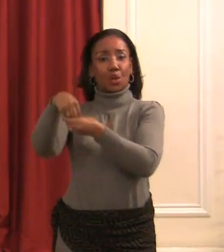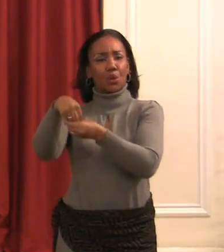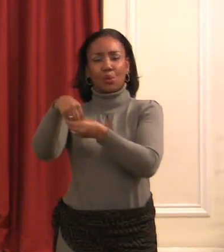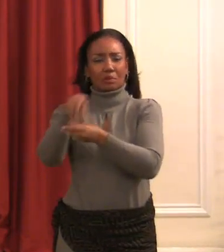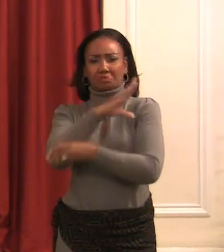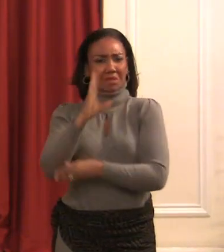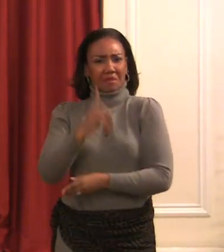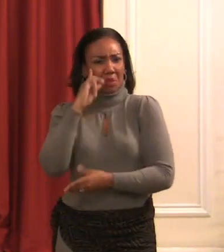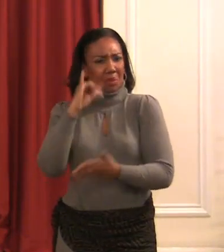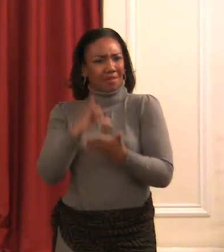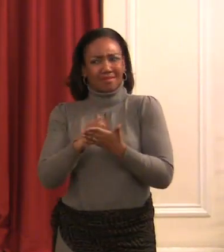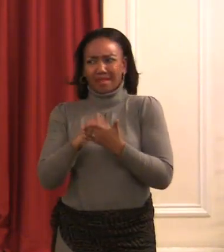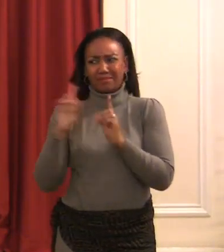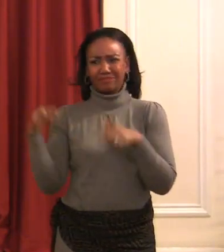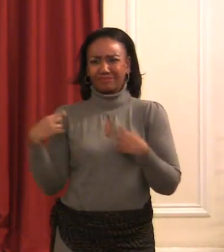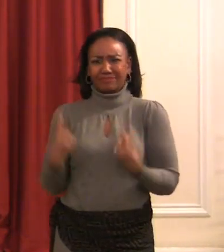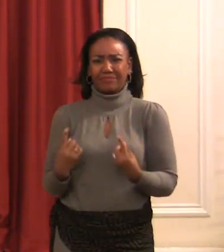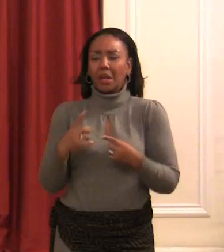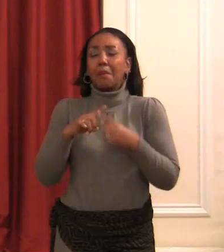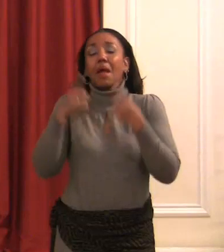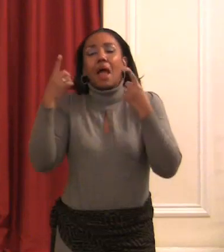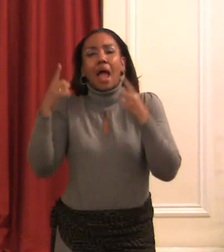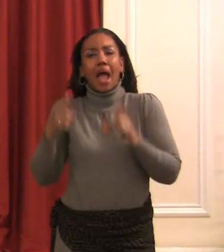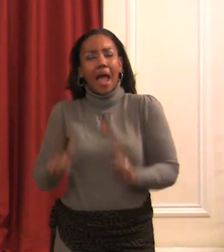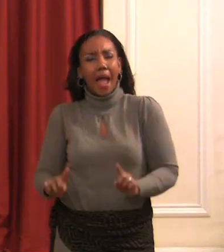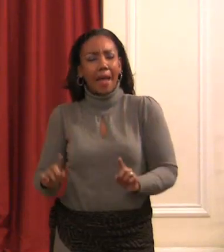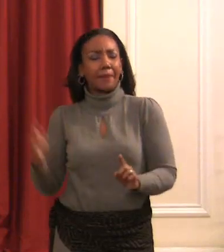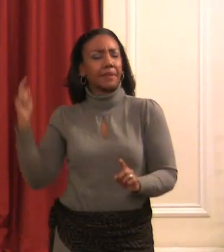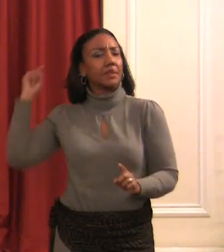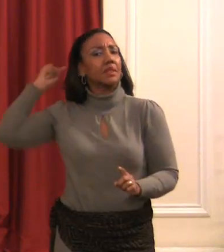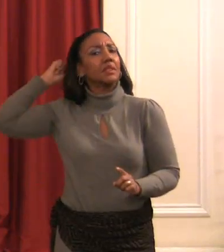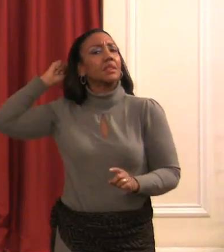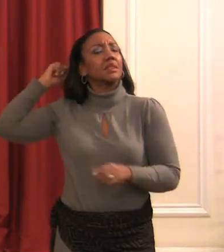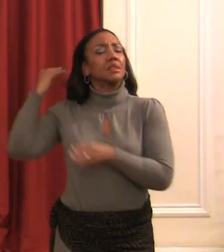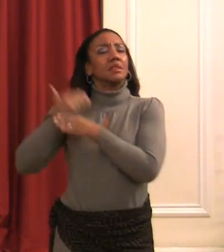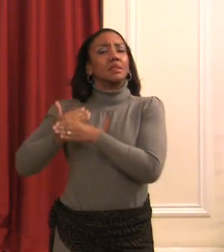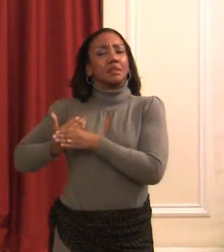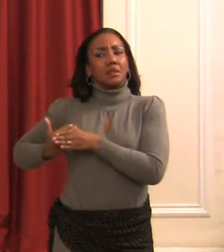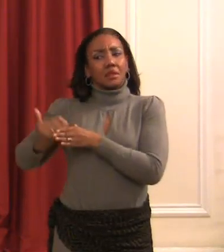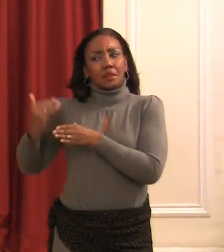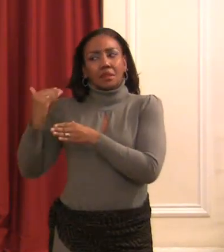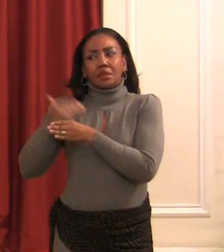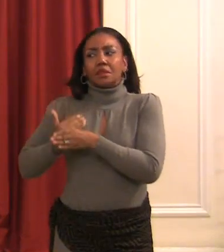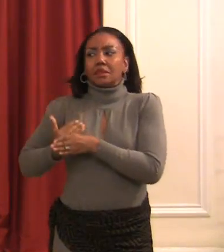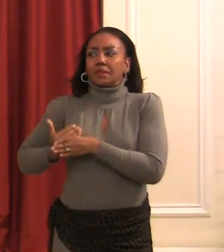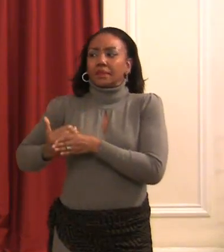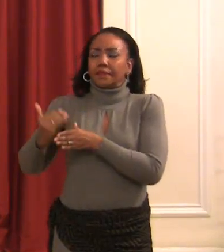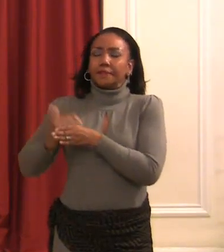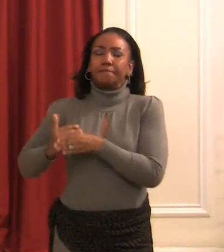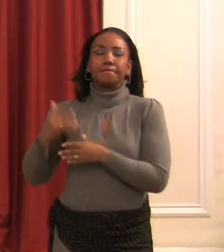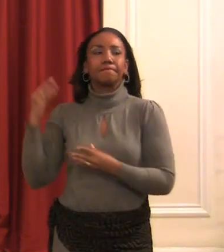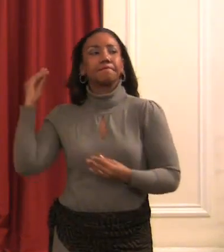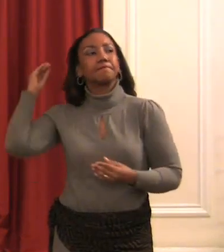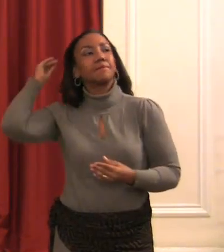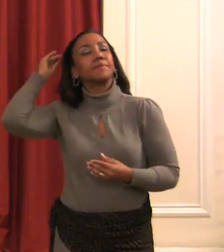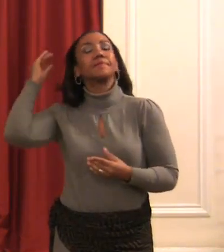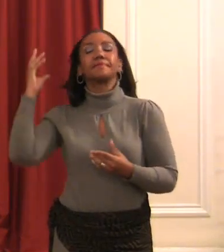in, never in a million years. But it was something that was nagging at me for quite some time.